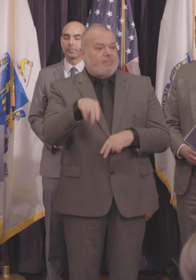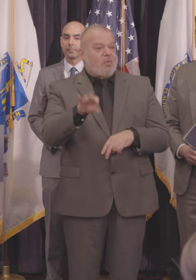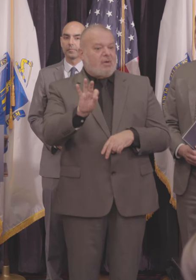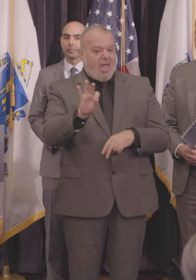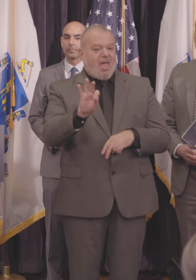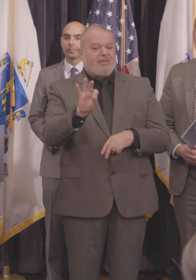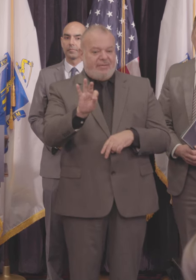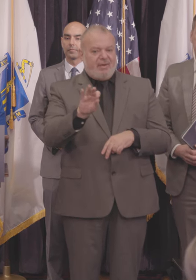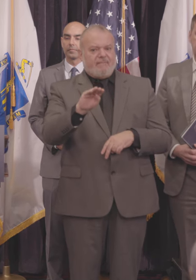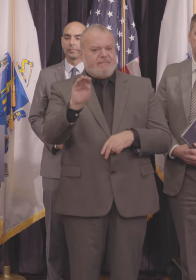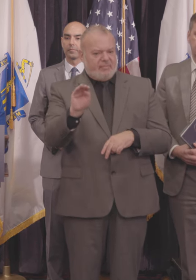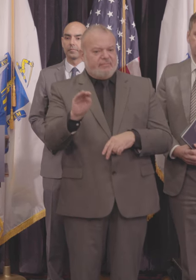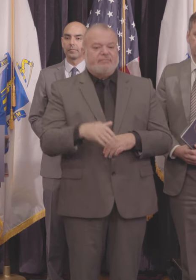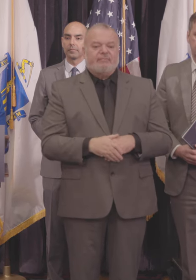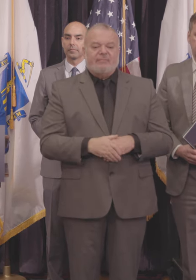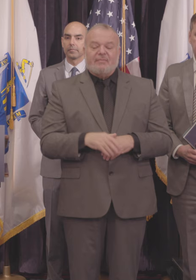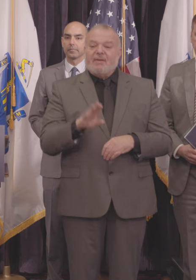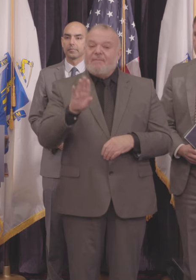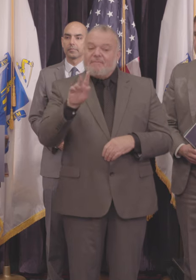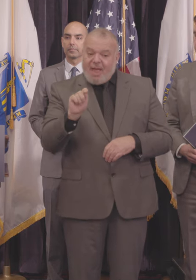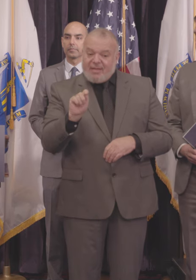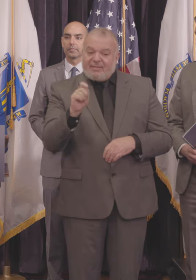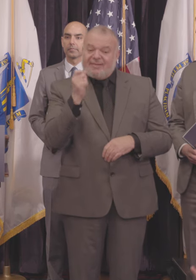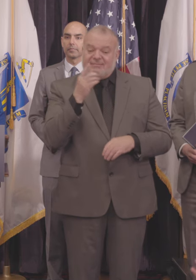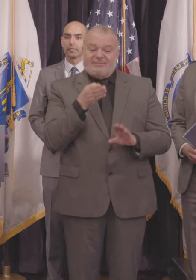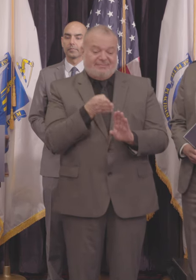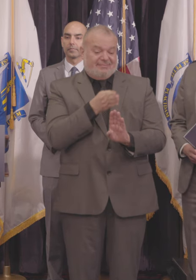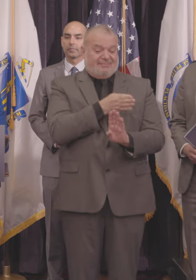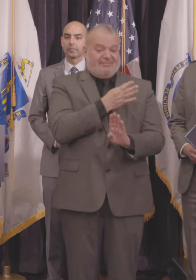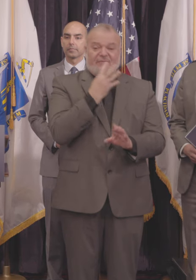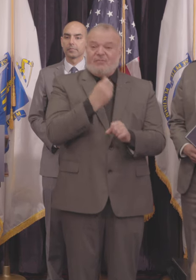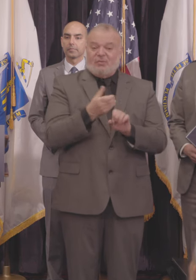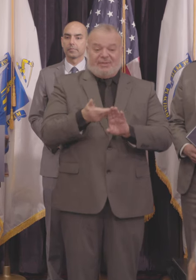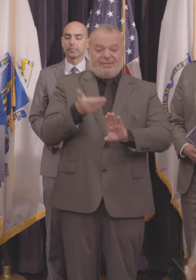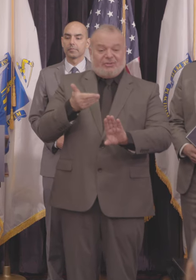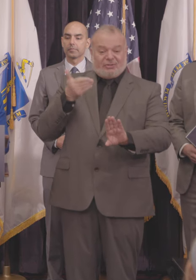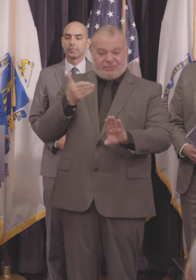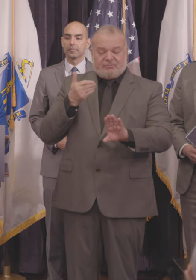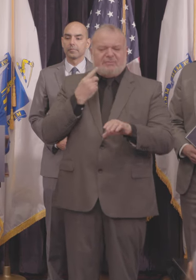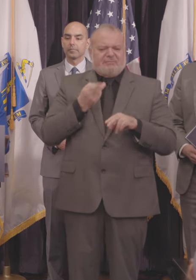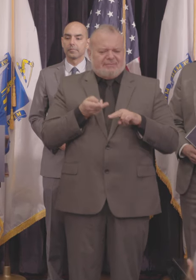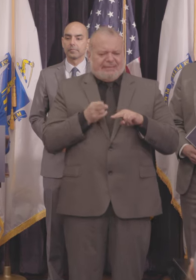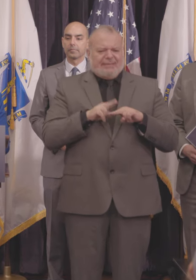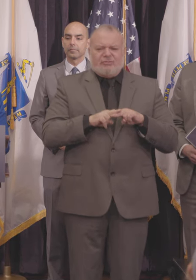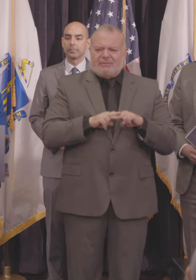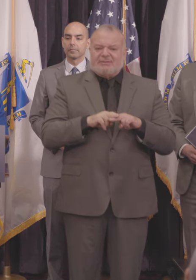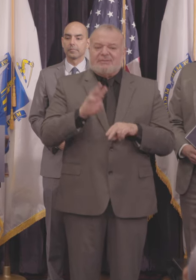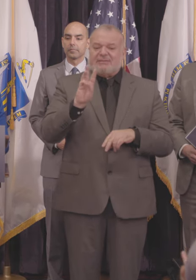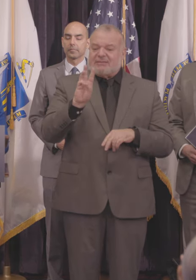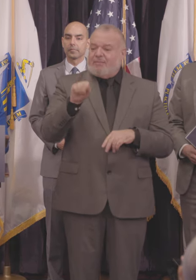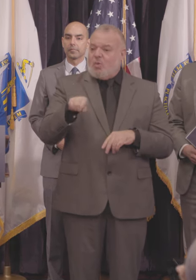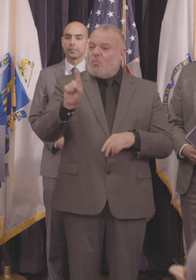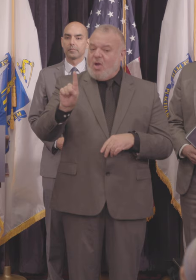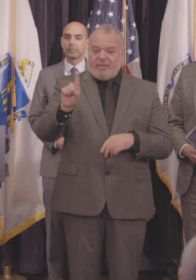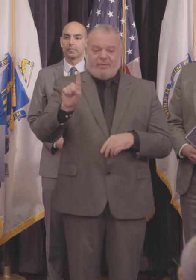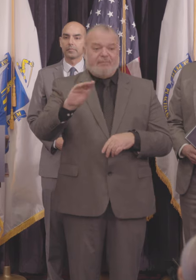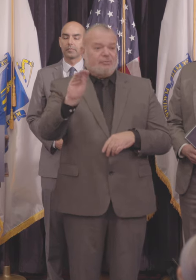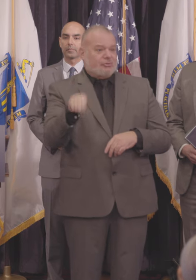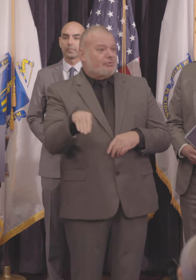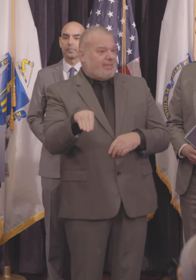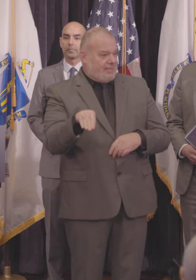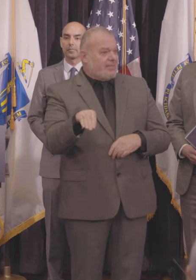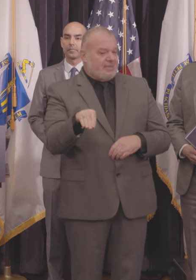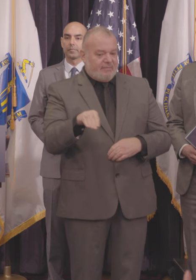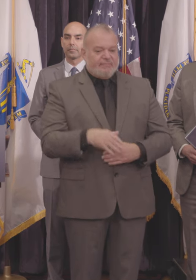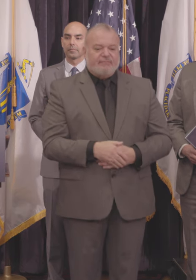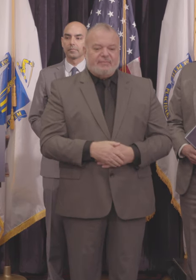last 4 years has been about 6.1%. The budget proposal today comes in at less than half